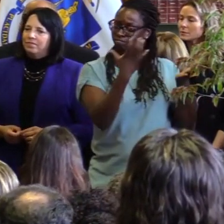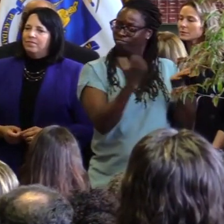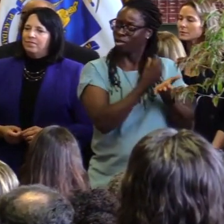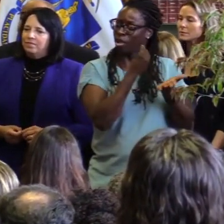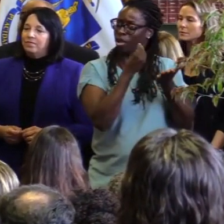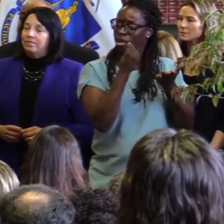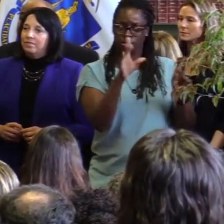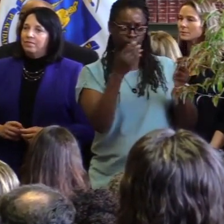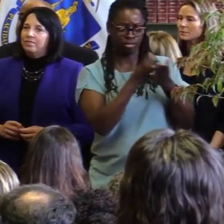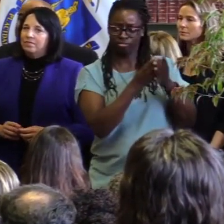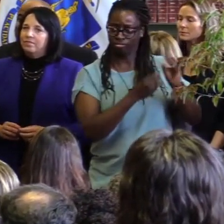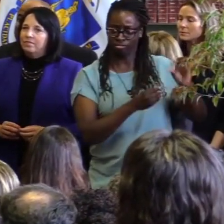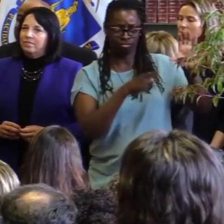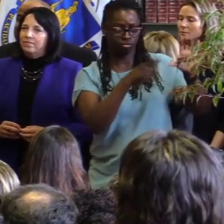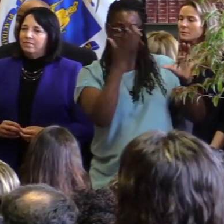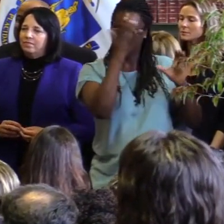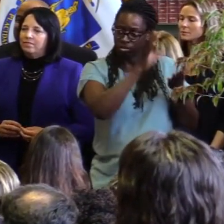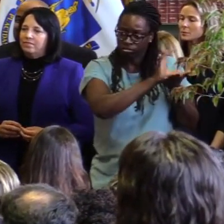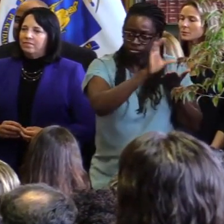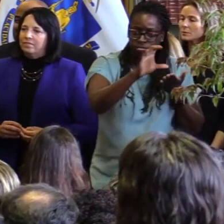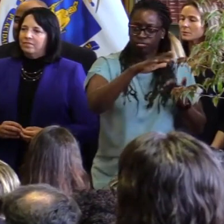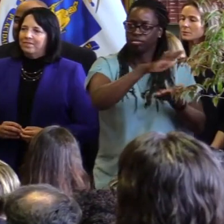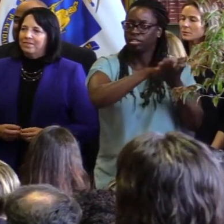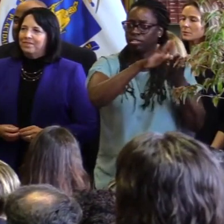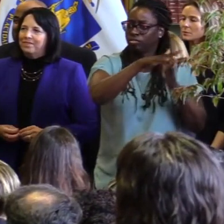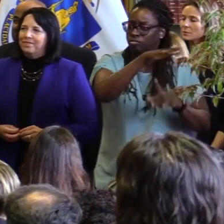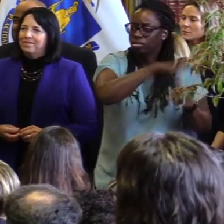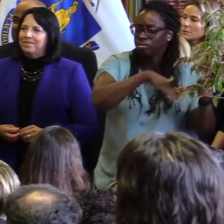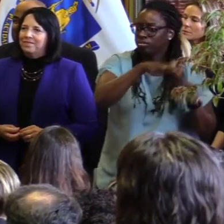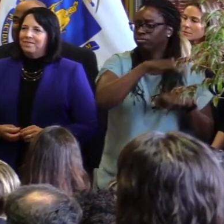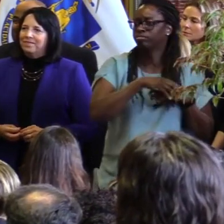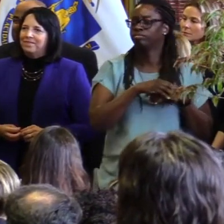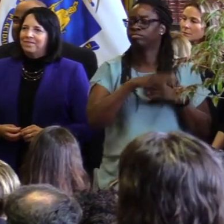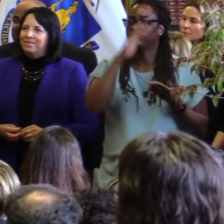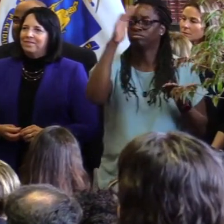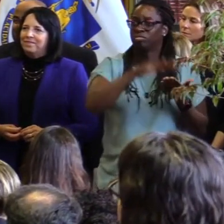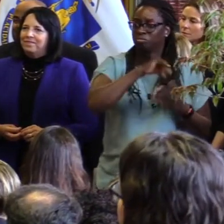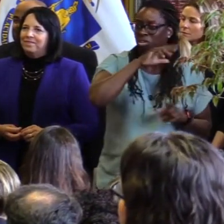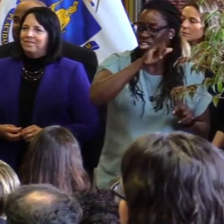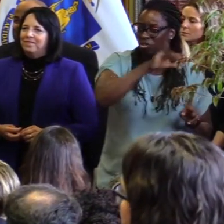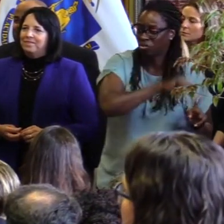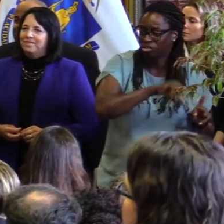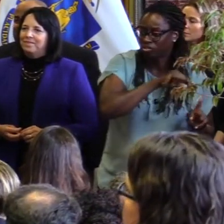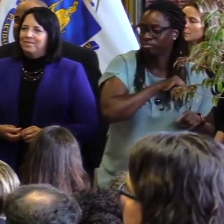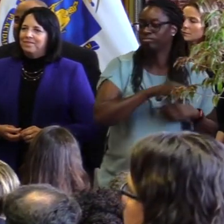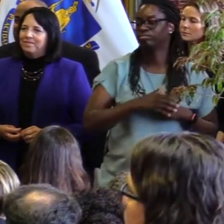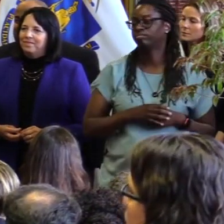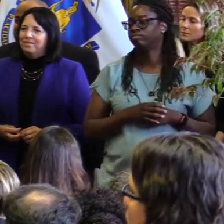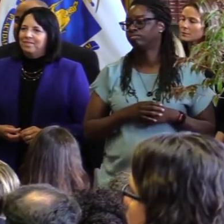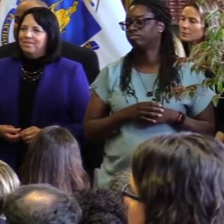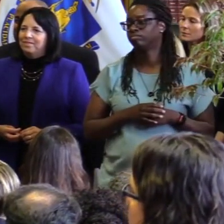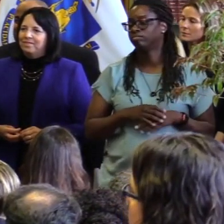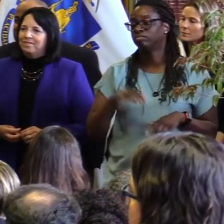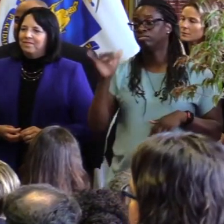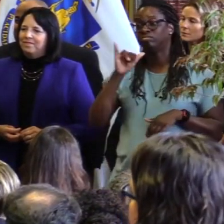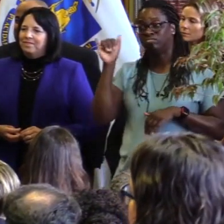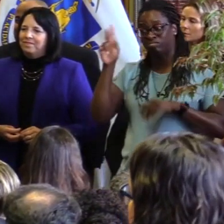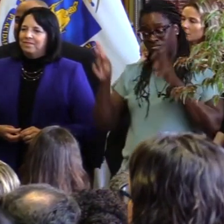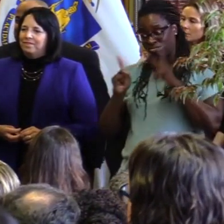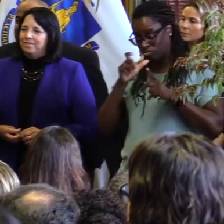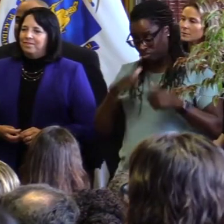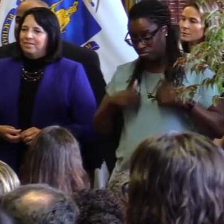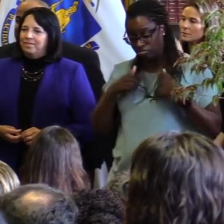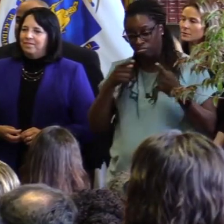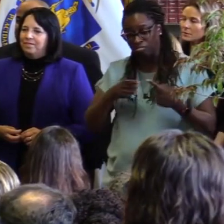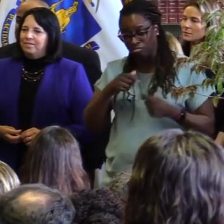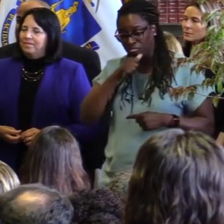our environment. It's also an opportunity to relieve the extreme pressure that residents and families are feeling